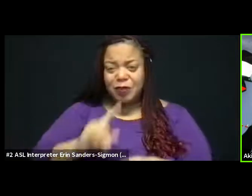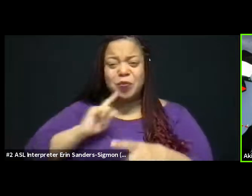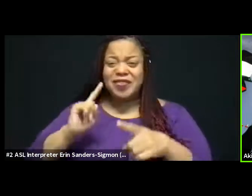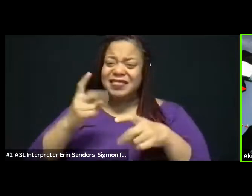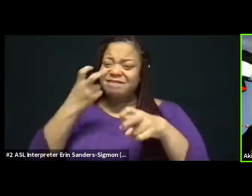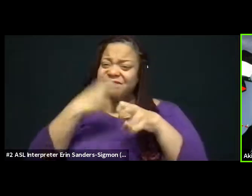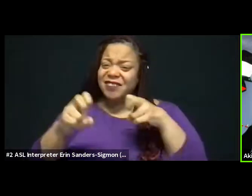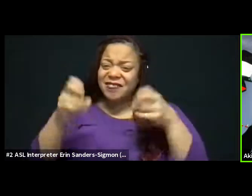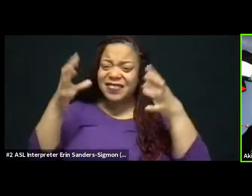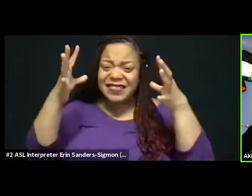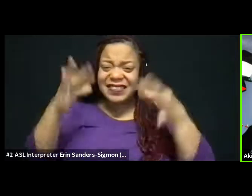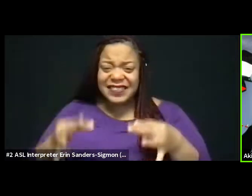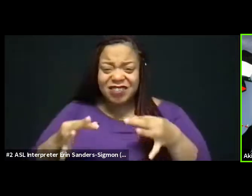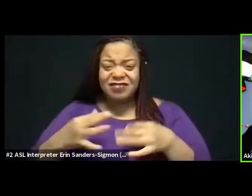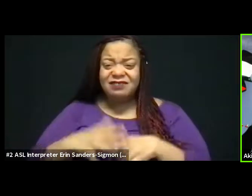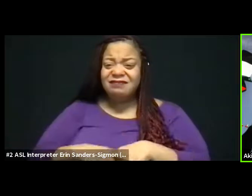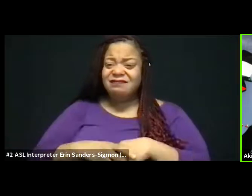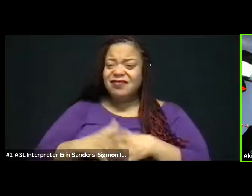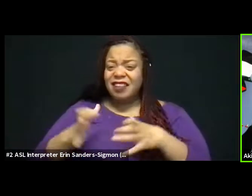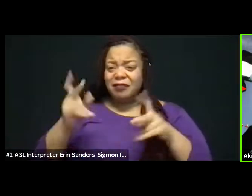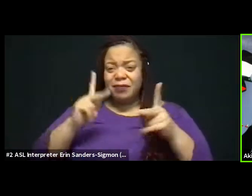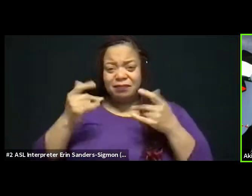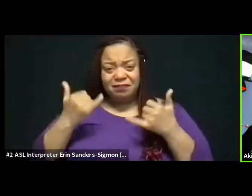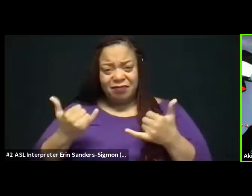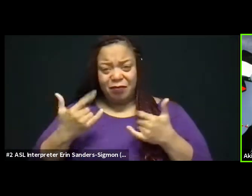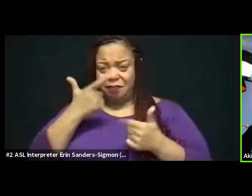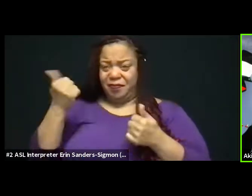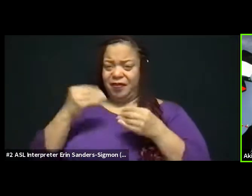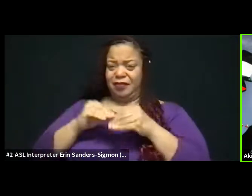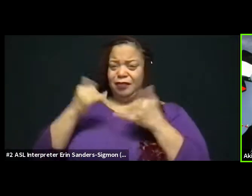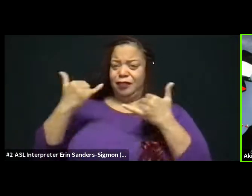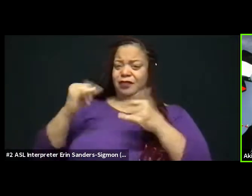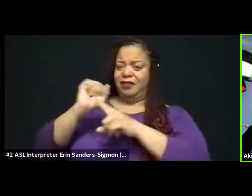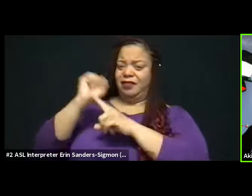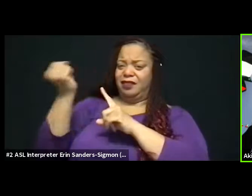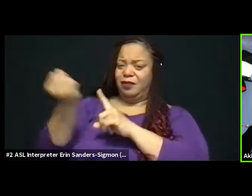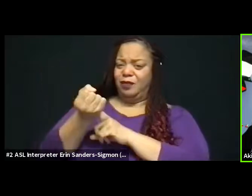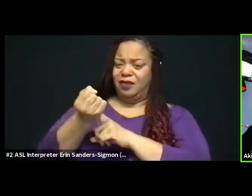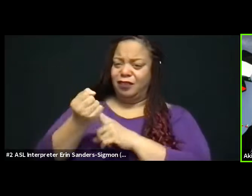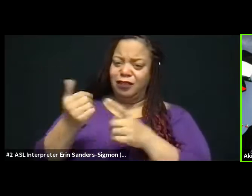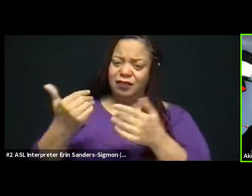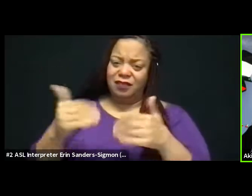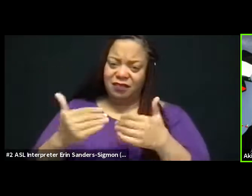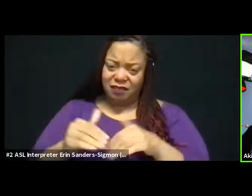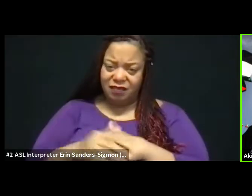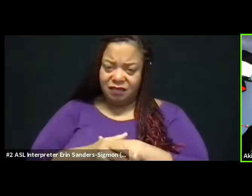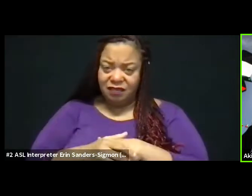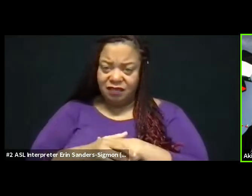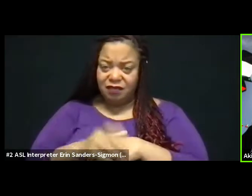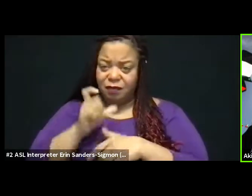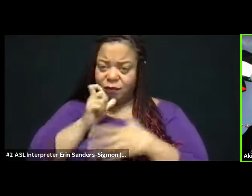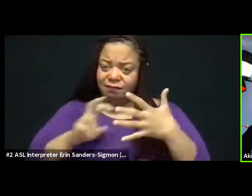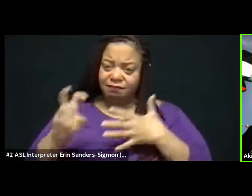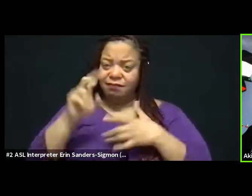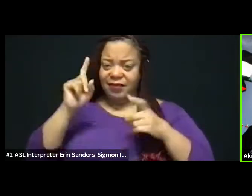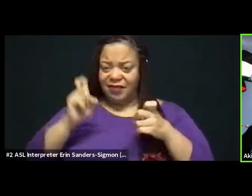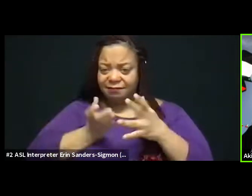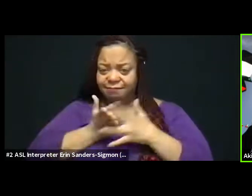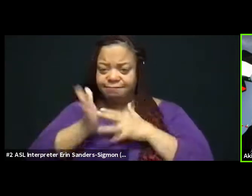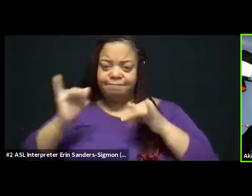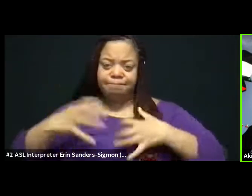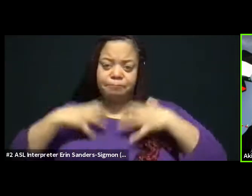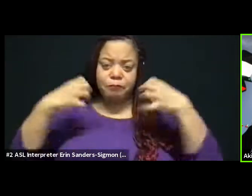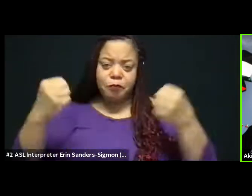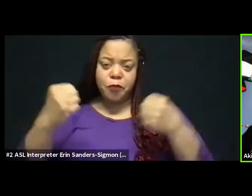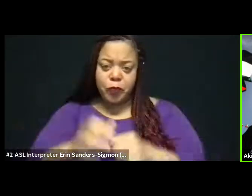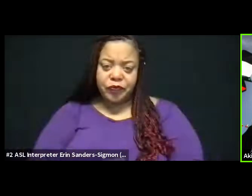because of our current circumstances with this pandemic, are being pushed out of schools because of